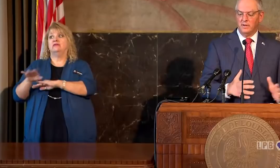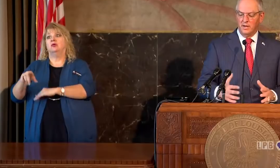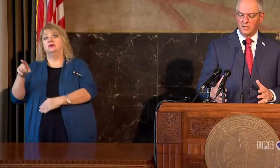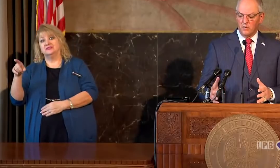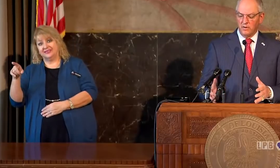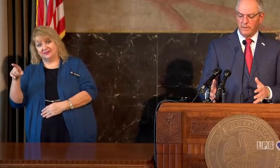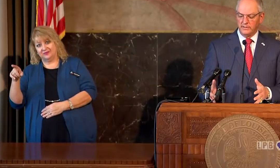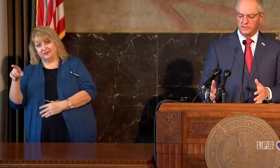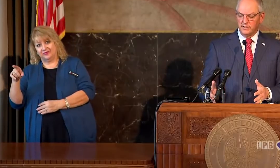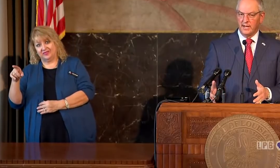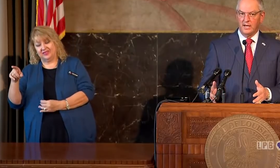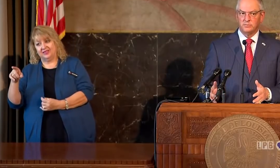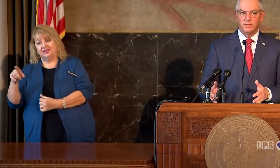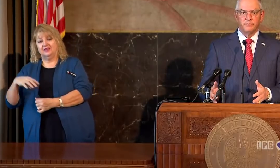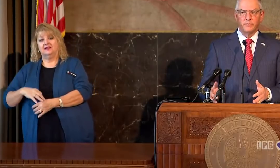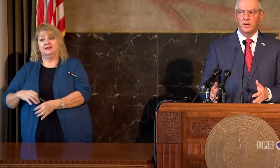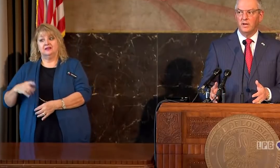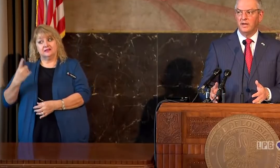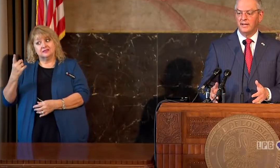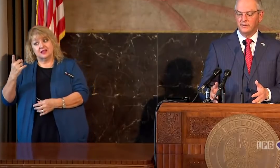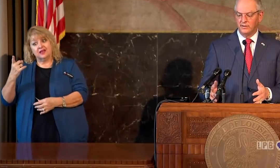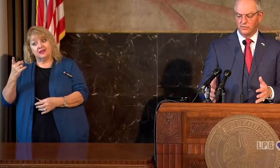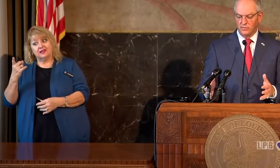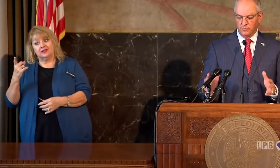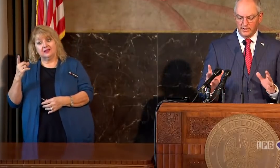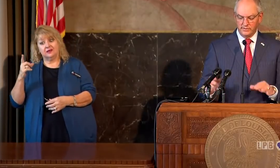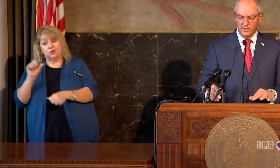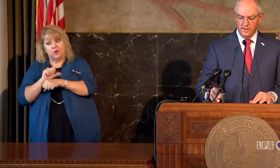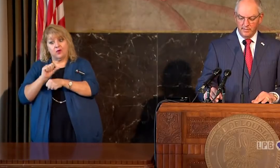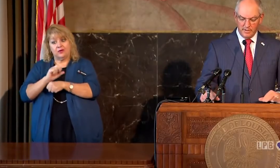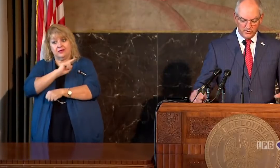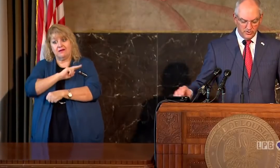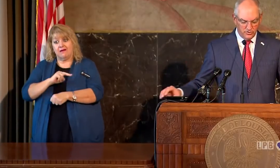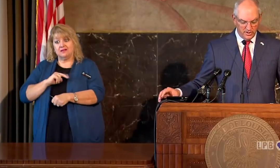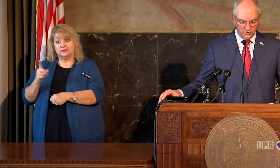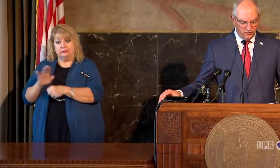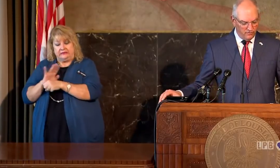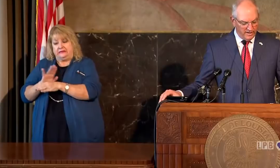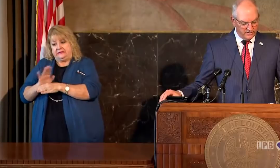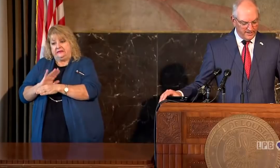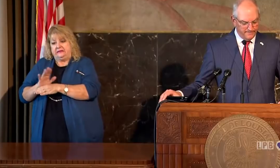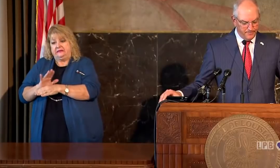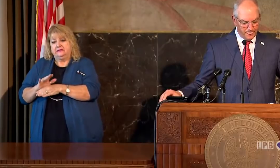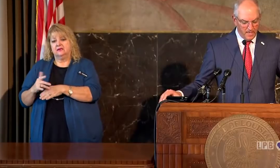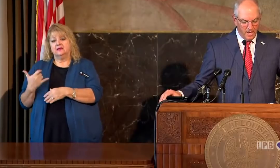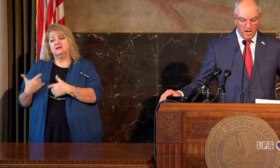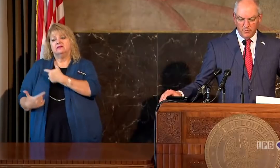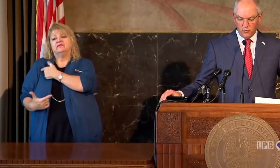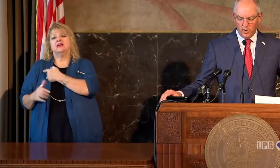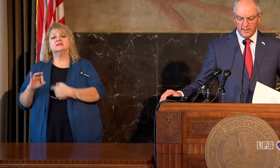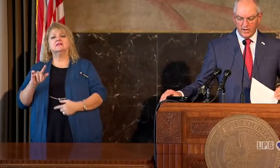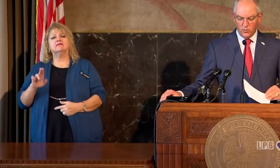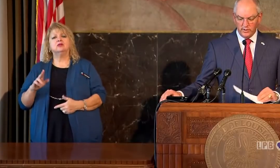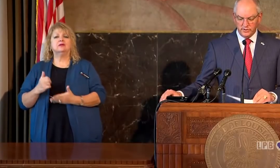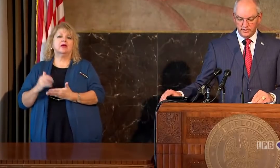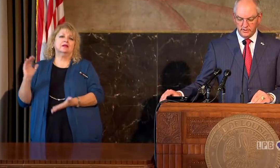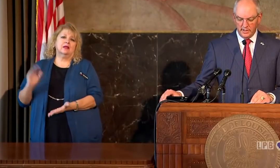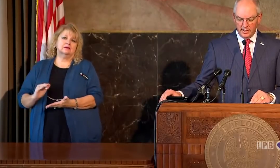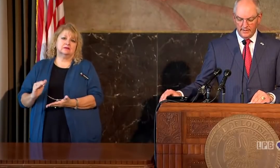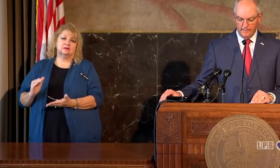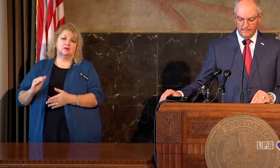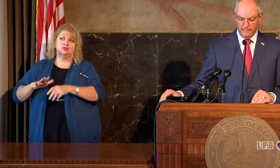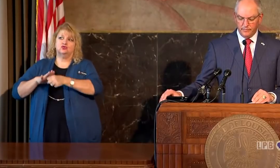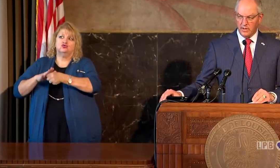have COVID patients in the hospital. And so please make sure that you get your flu vaccine. Before I take